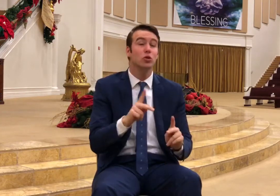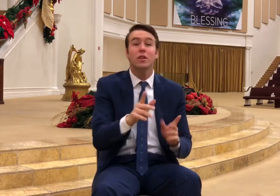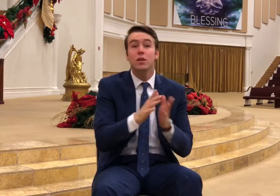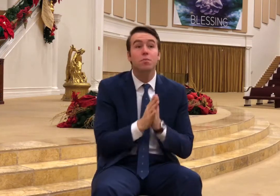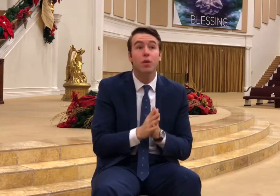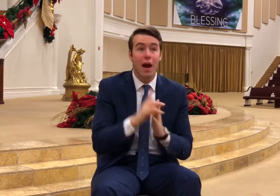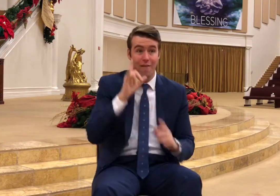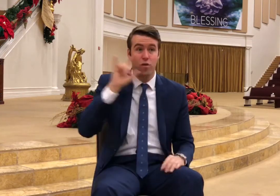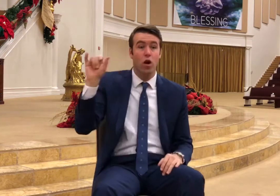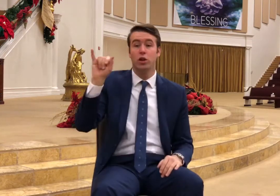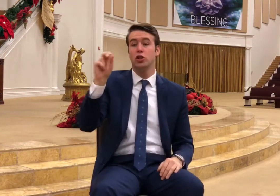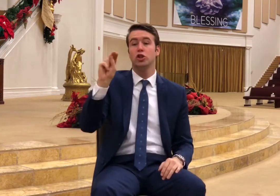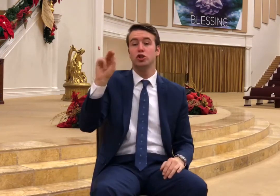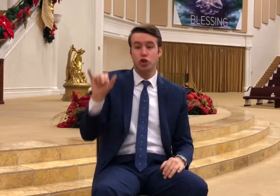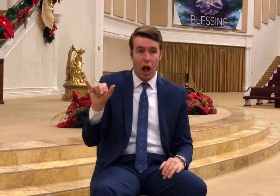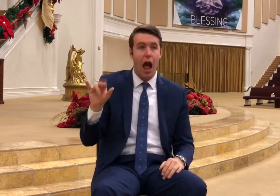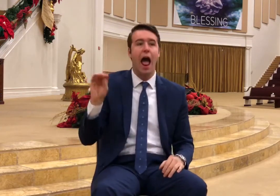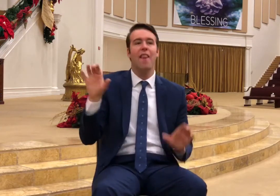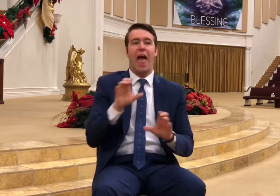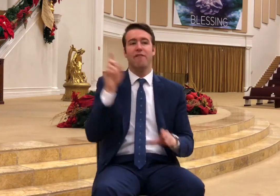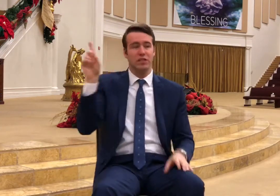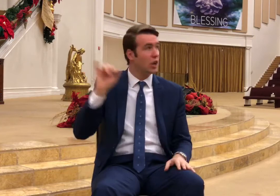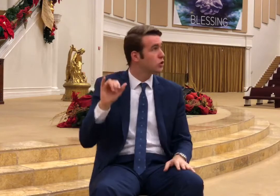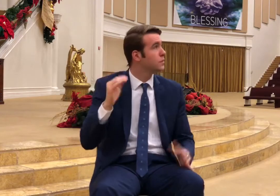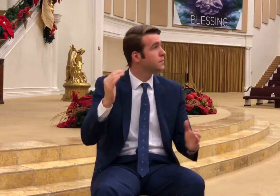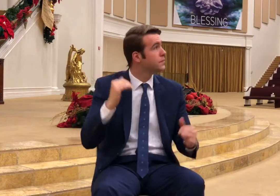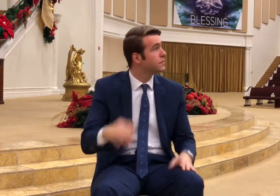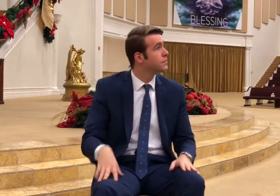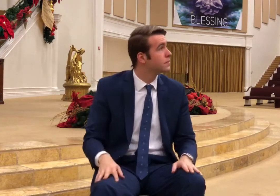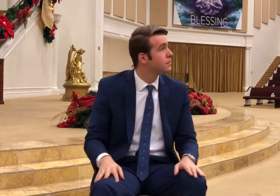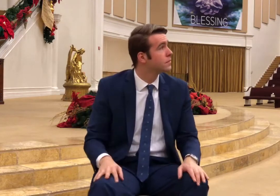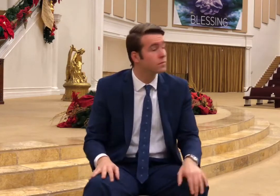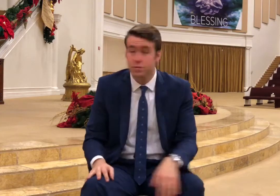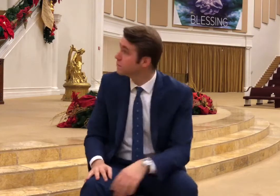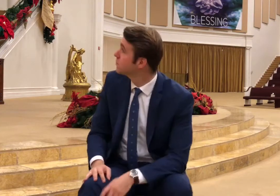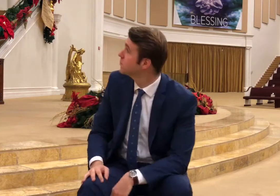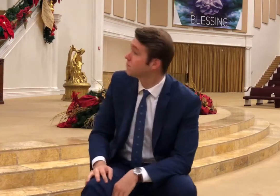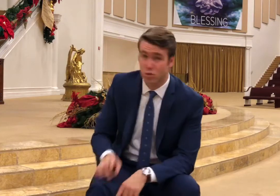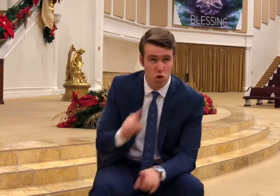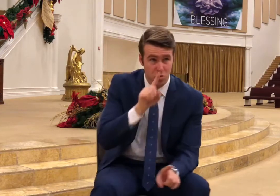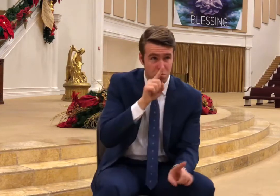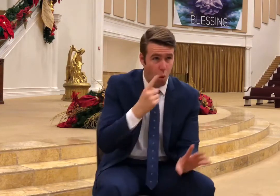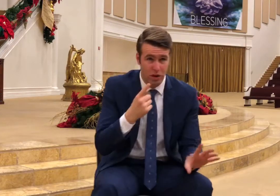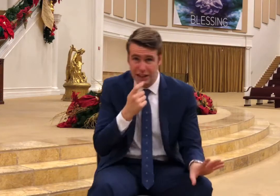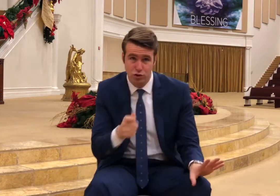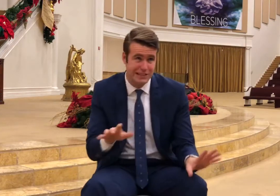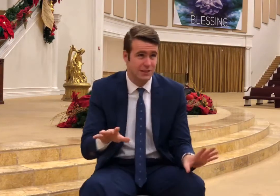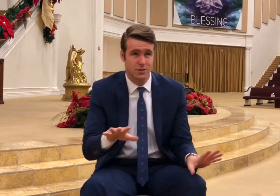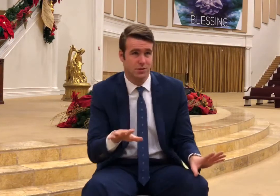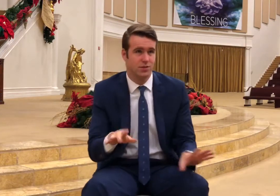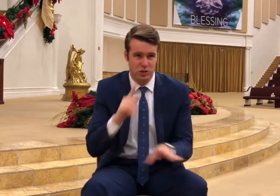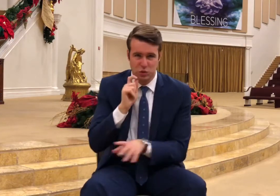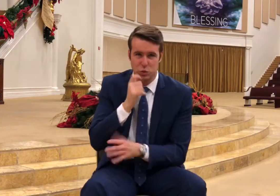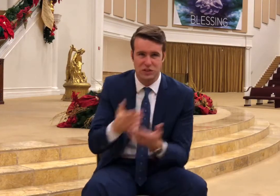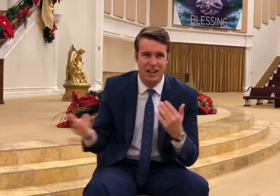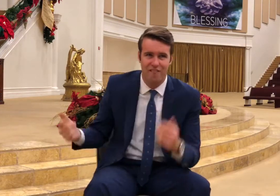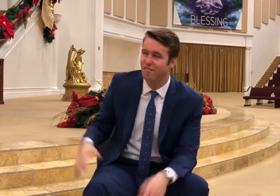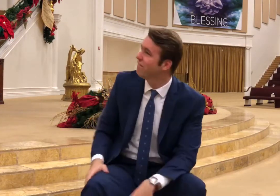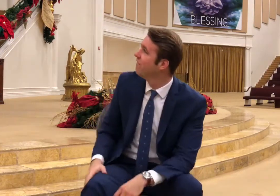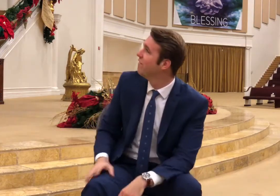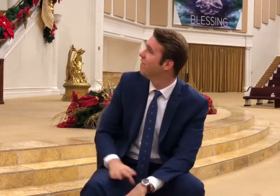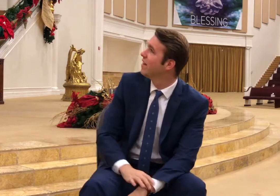for Johnny and the efforts there. Go to the next slide. Am I boring you? Are y'all interested in this? This is cool stuff.